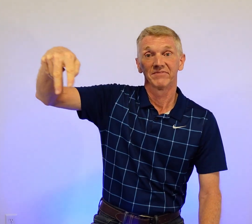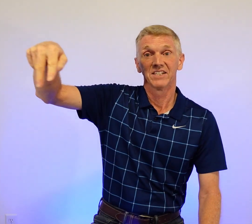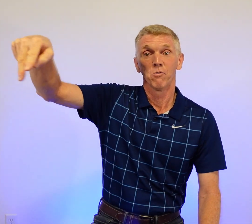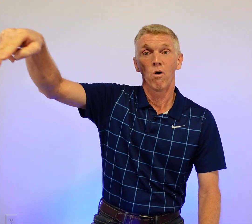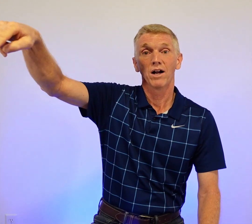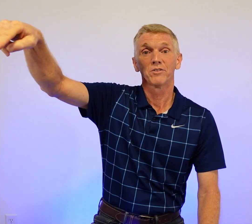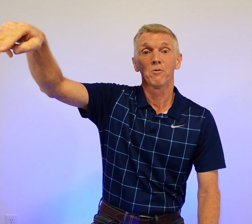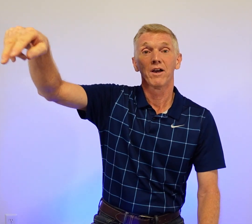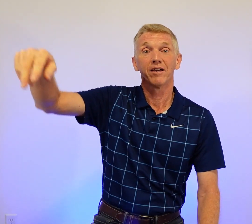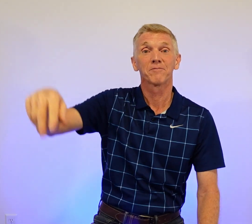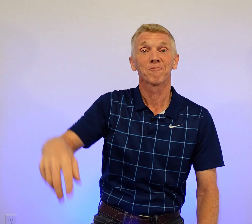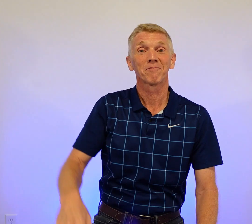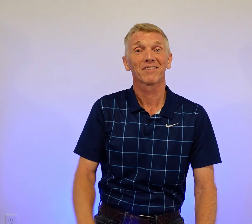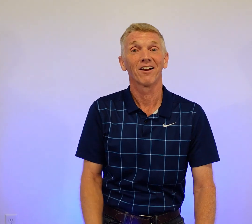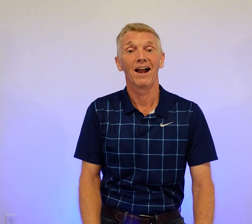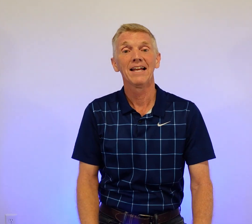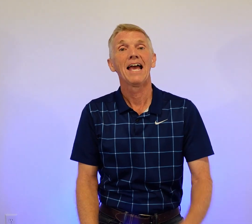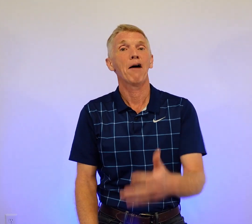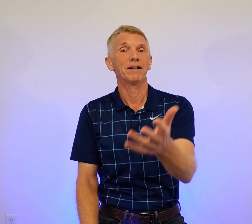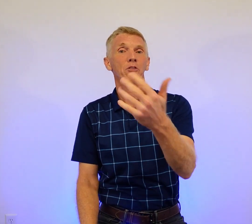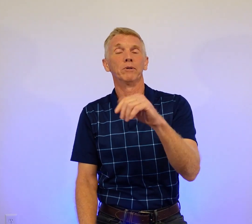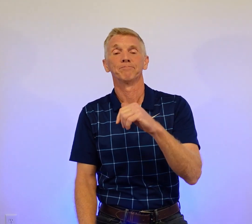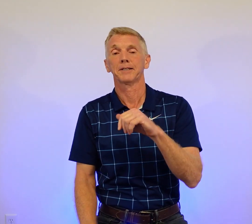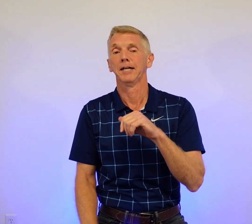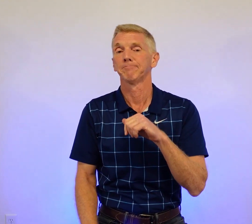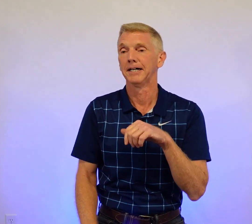He walked away. All right, how about another one, okay?